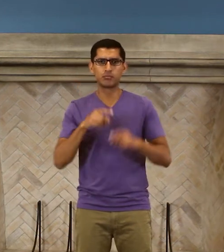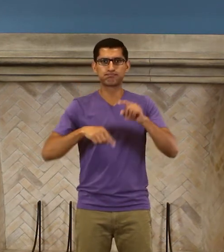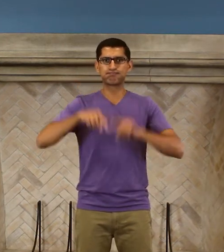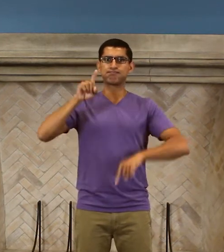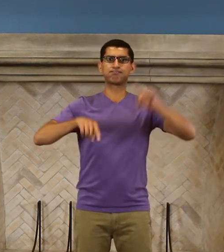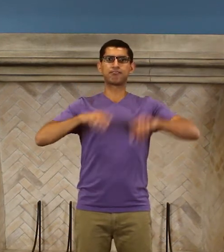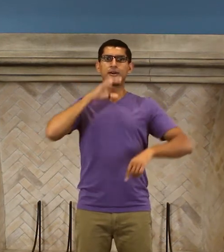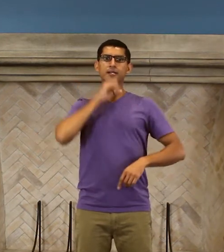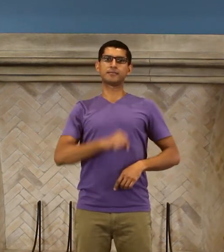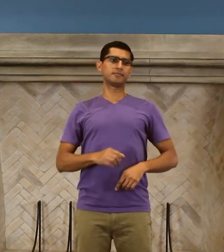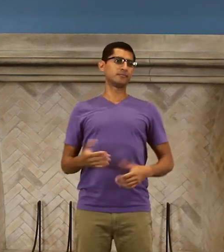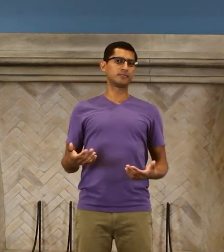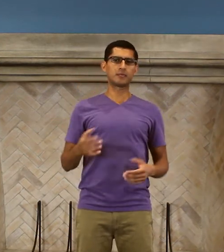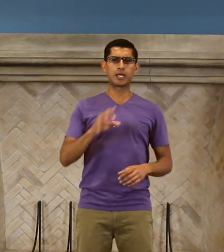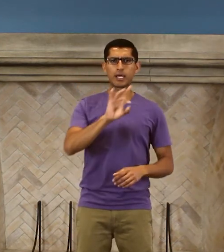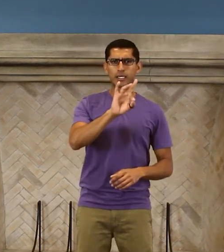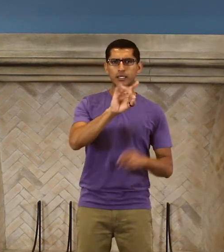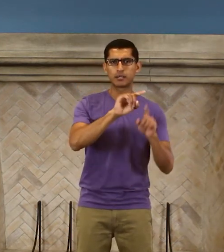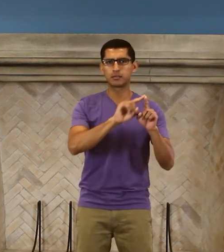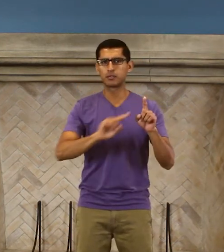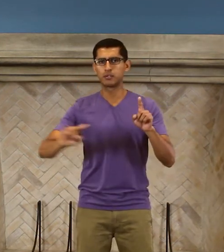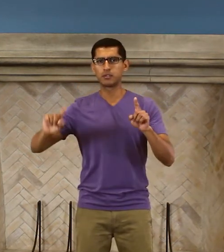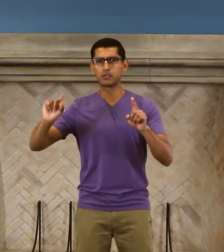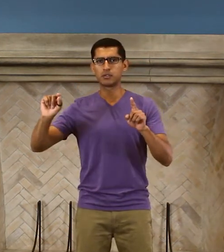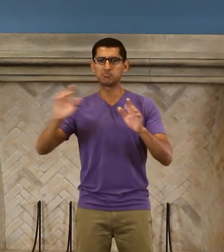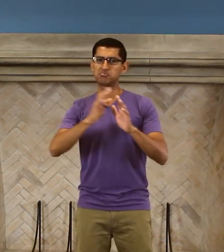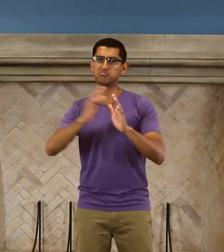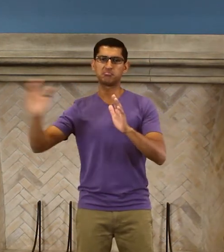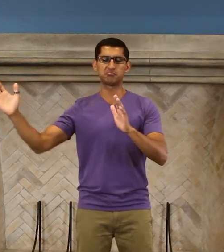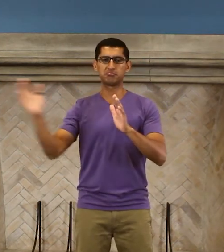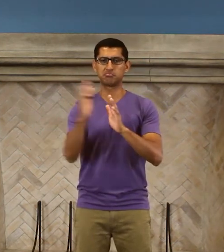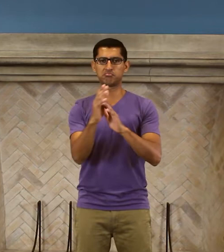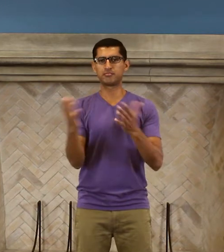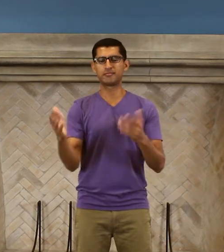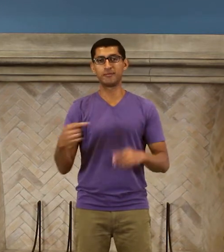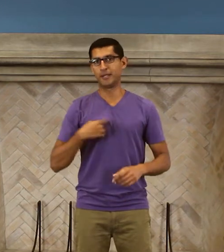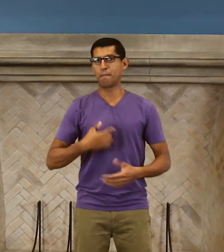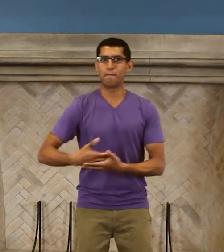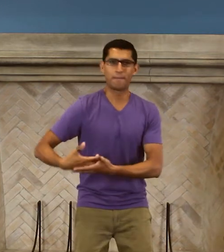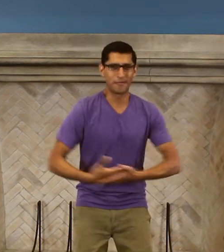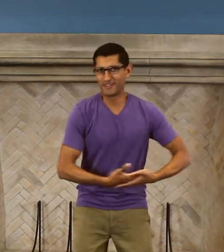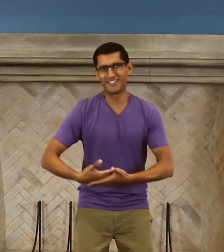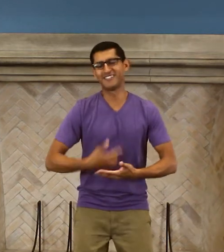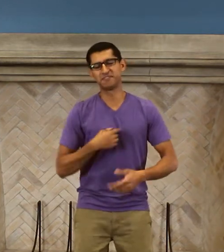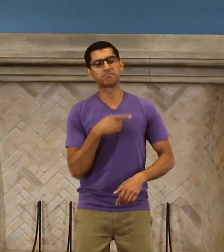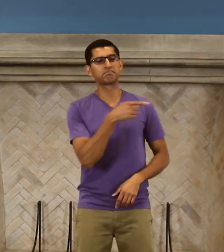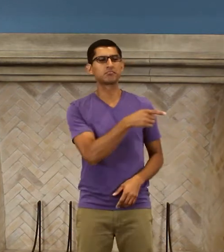10 deaf children of a variety of different ages, from 8 to 20 years old. I was a baby.